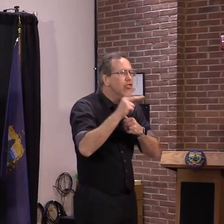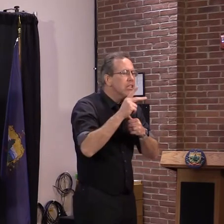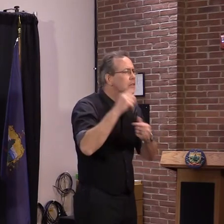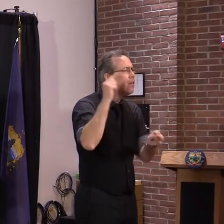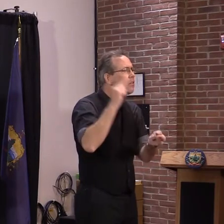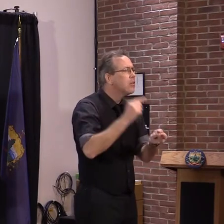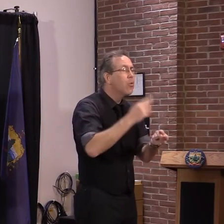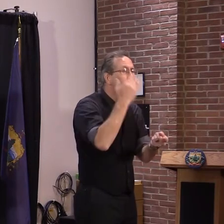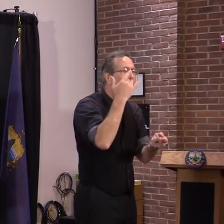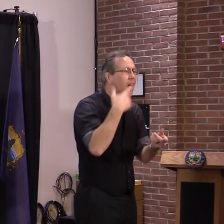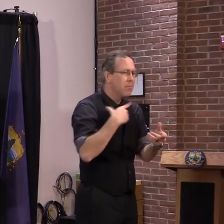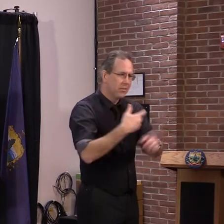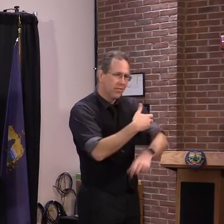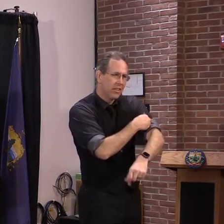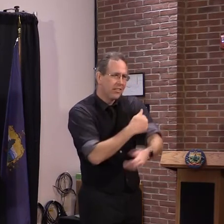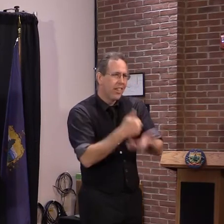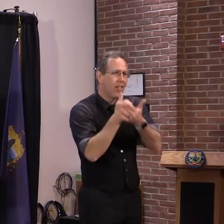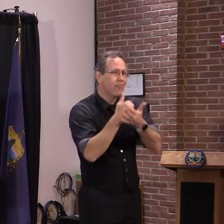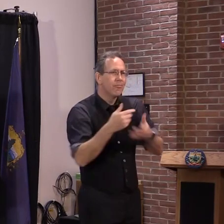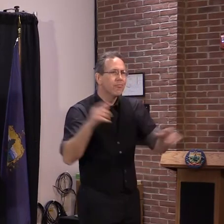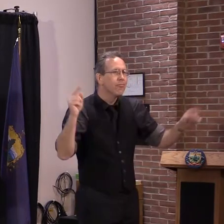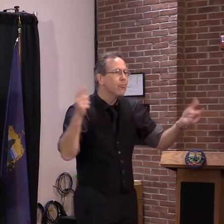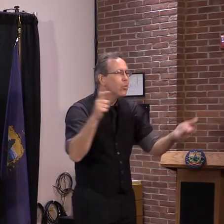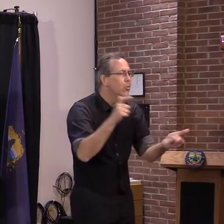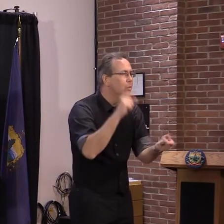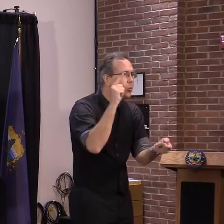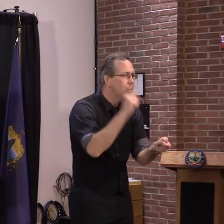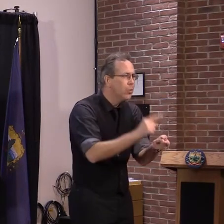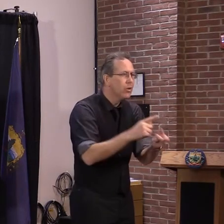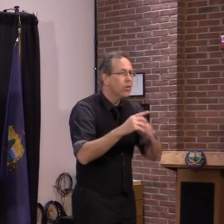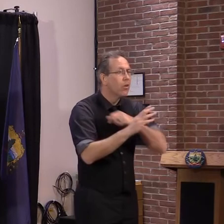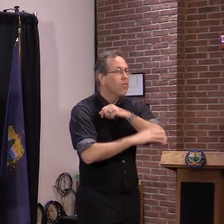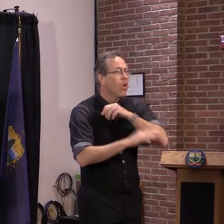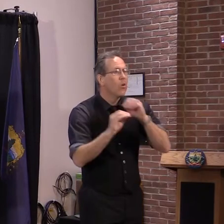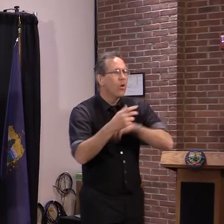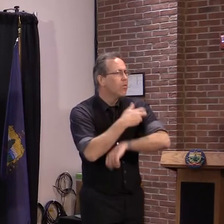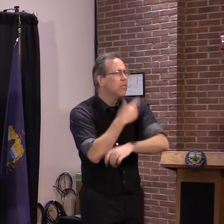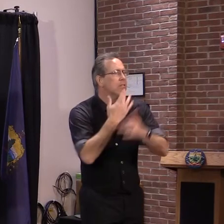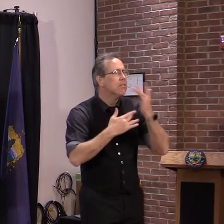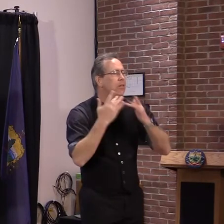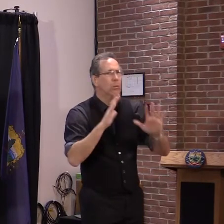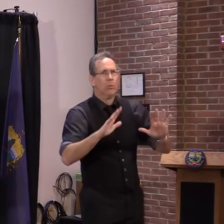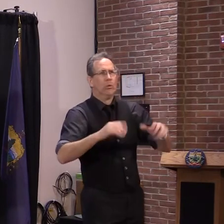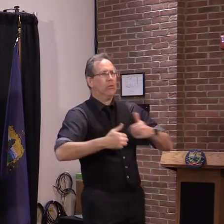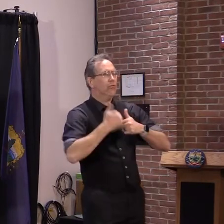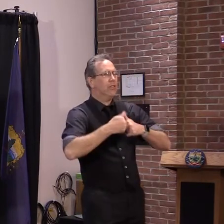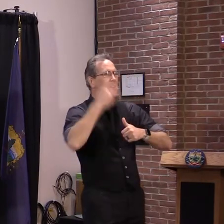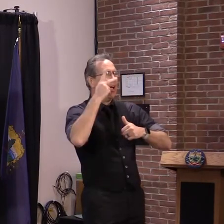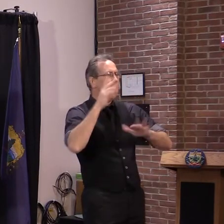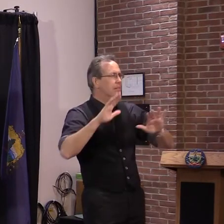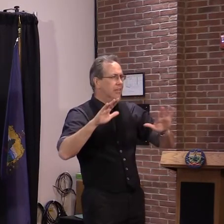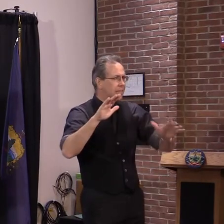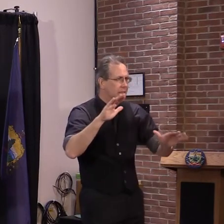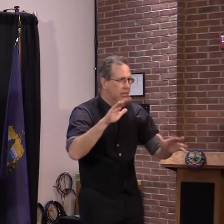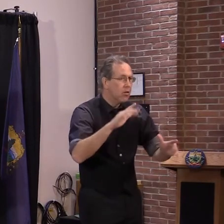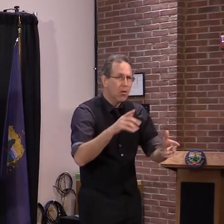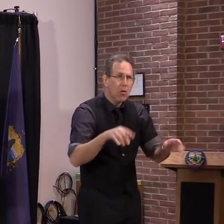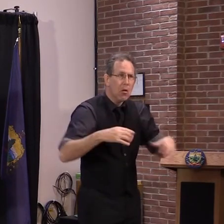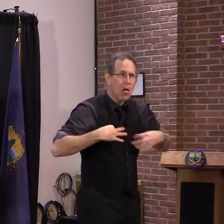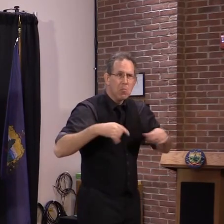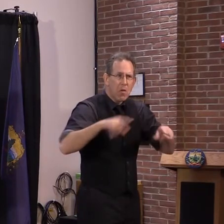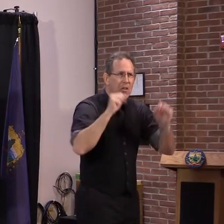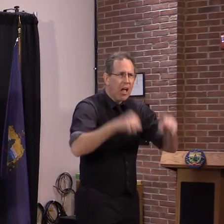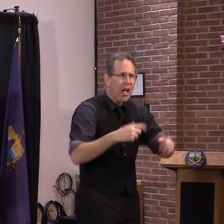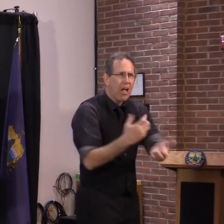school in September, as I mentioned previously, with no vaccination being available to 5/11. That's been building throughout all these ups